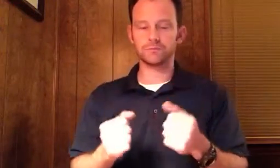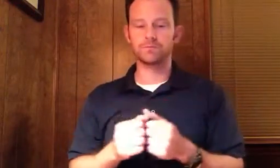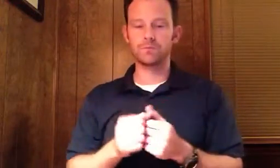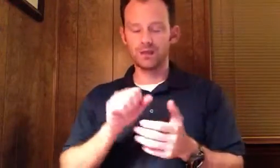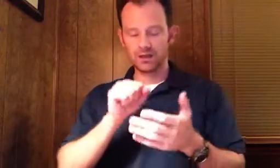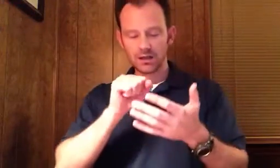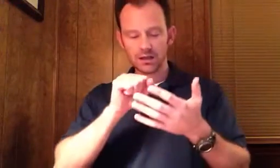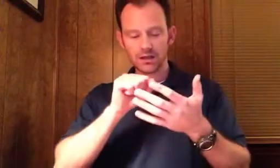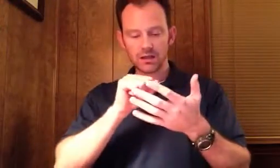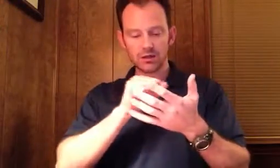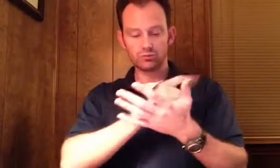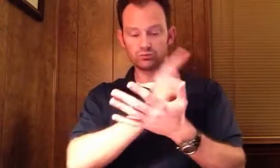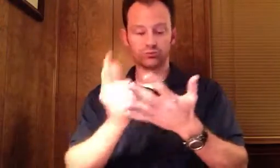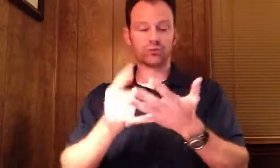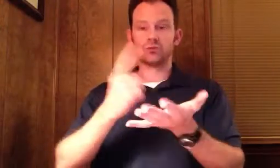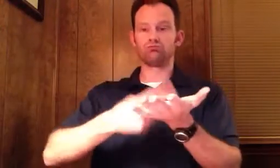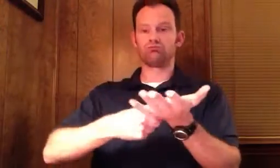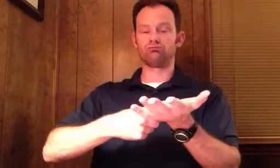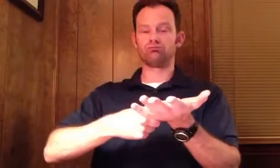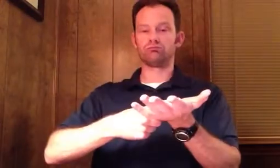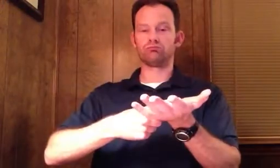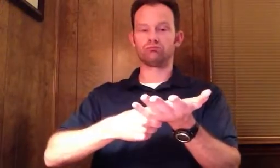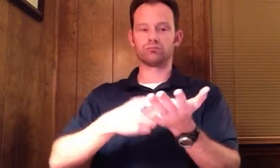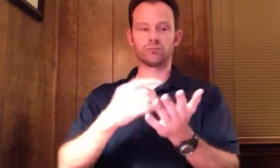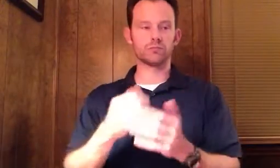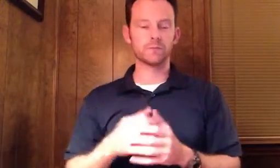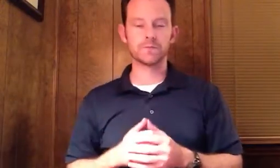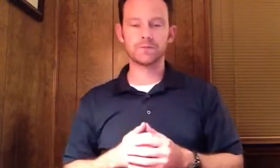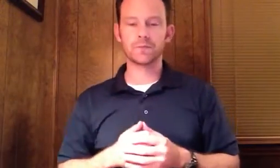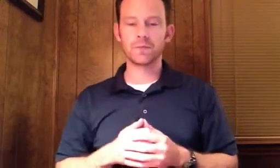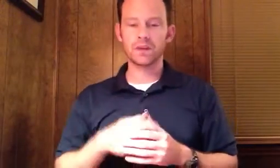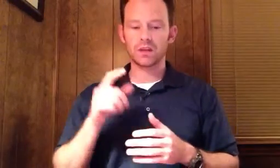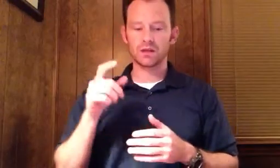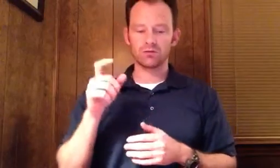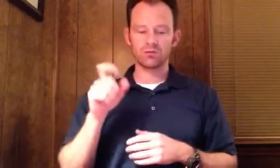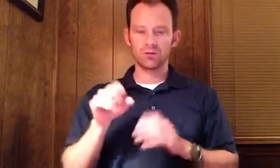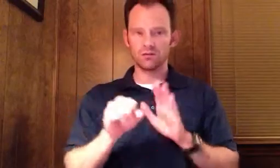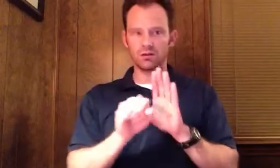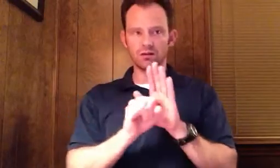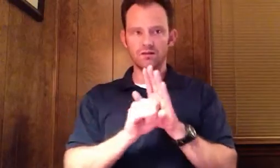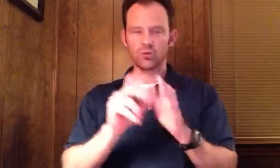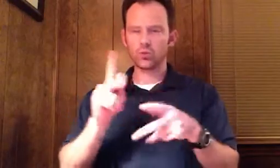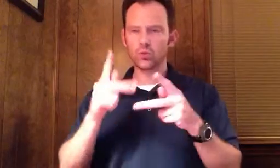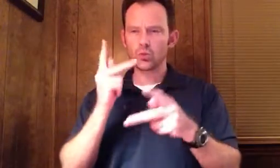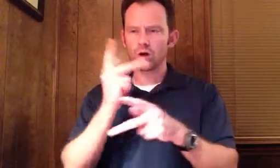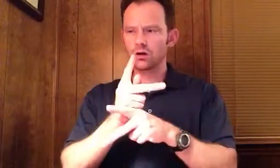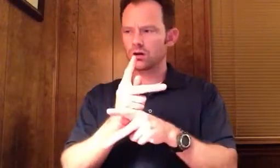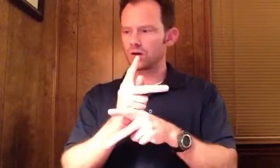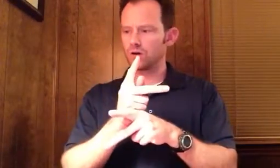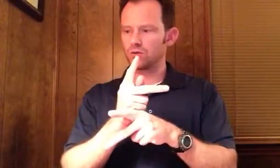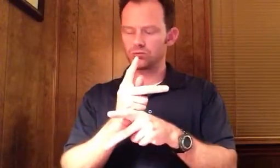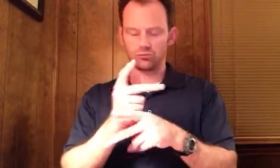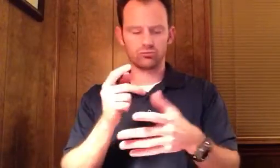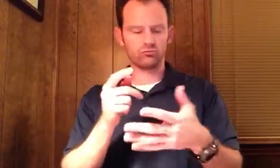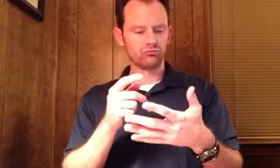5 of these in this lesson. You'll need to be able to identify the type of reaction and then predict the products in each